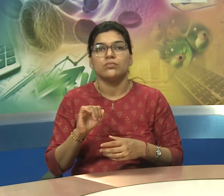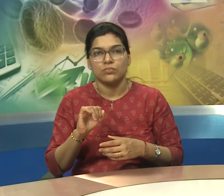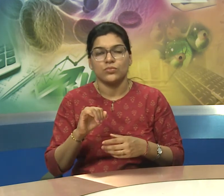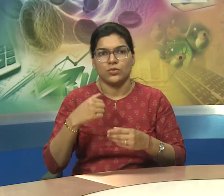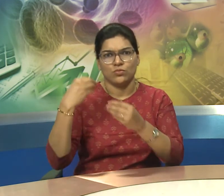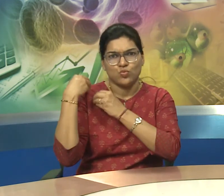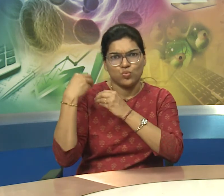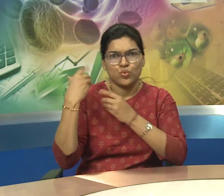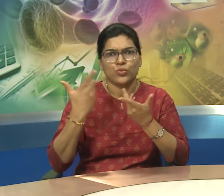Grading.